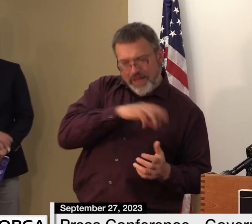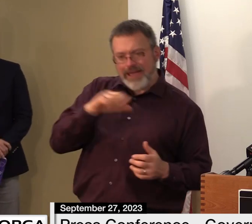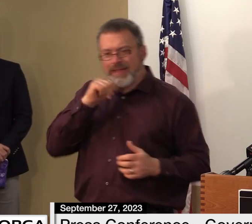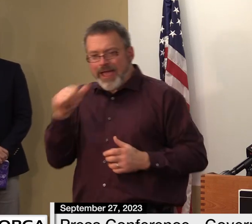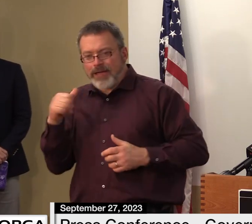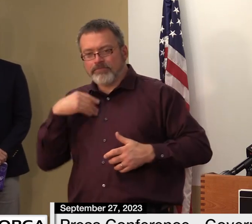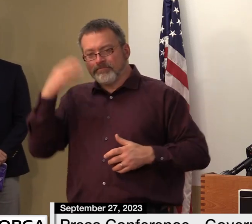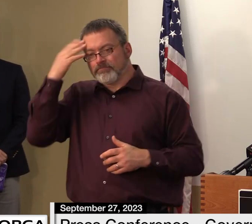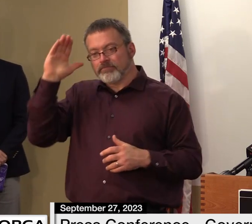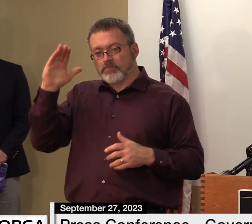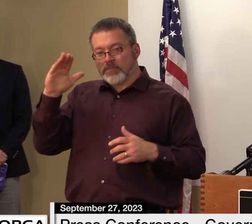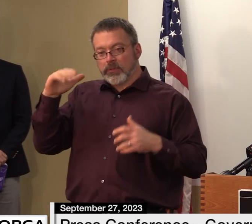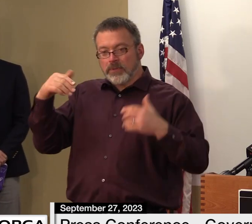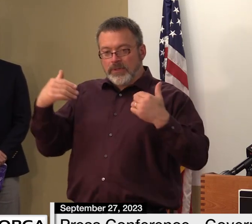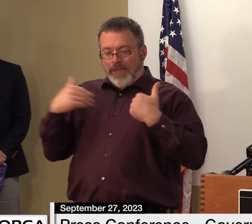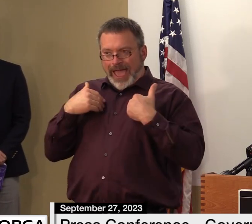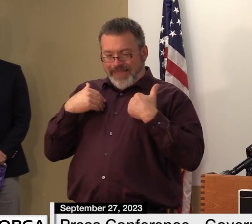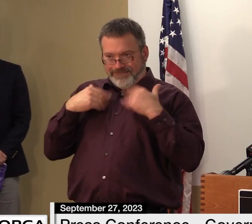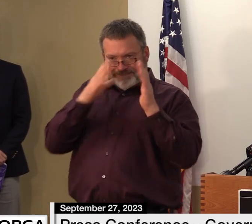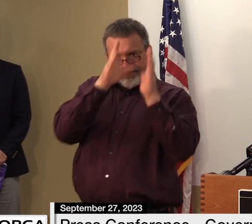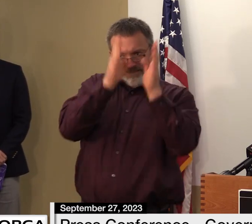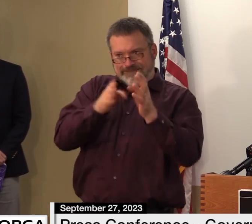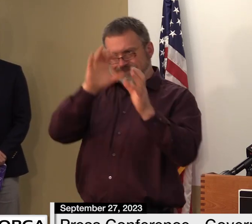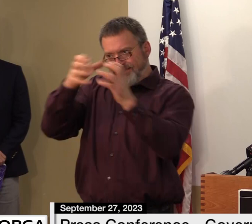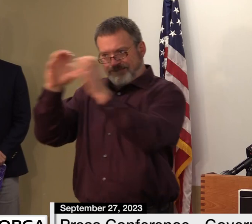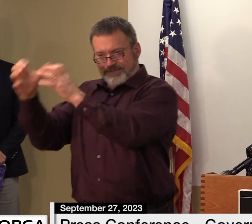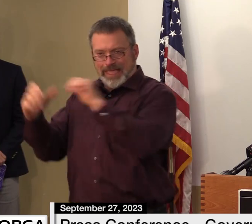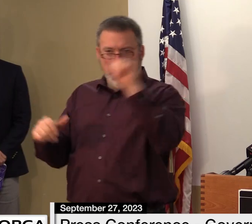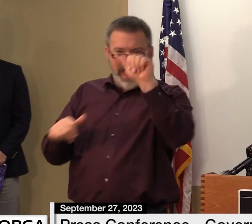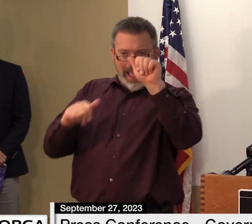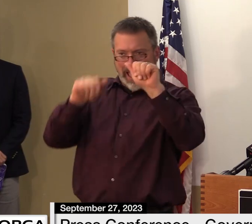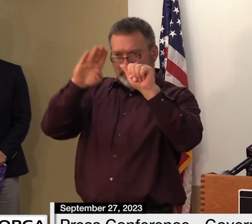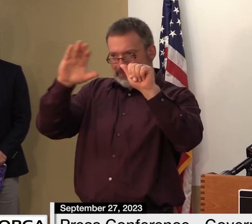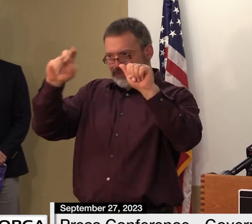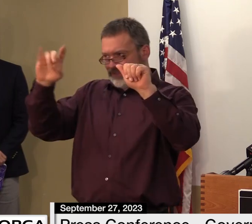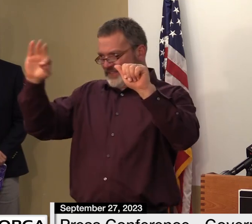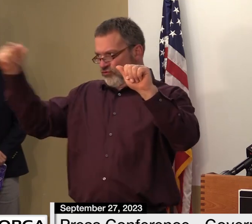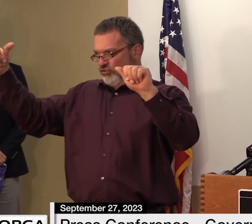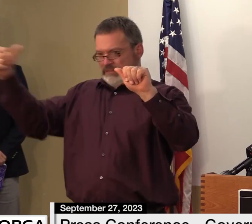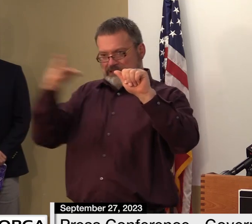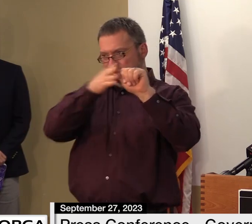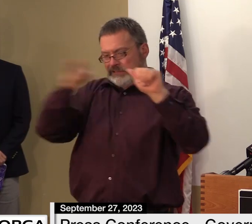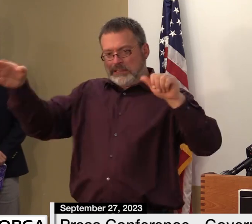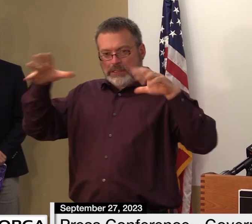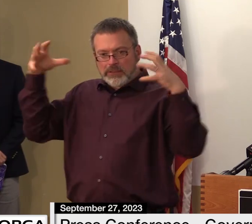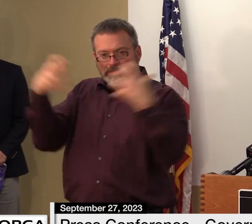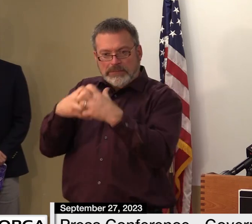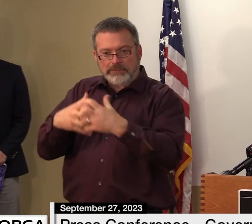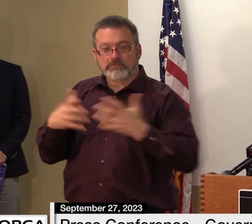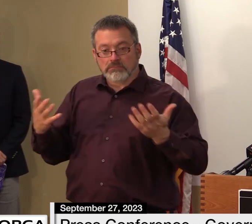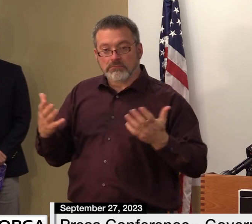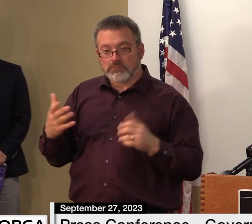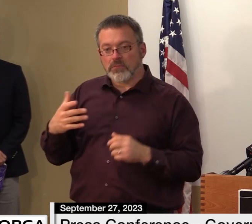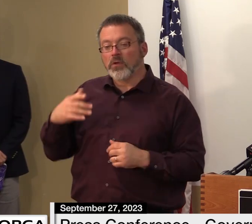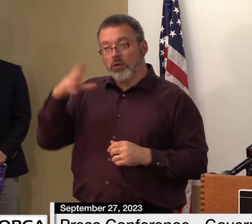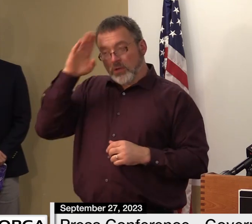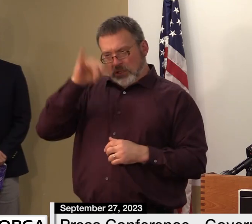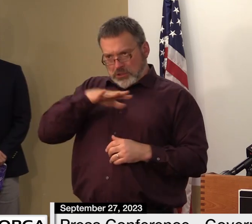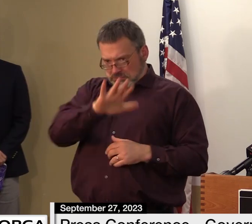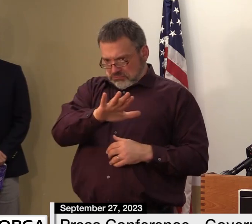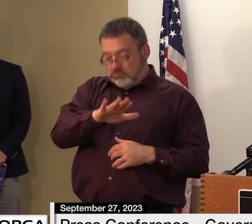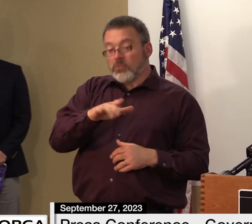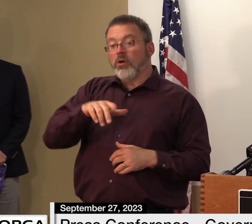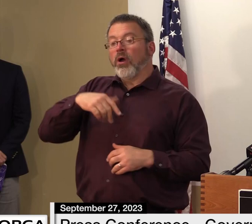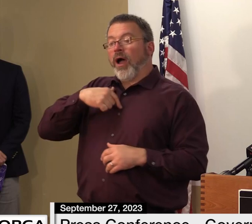G, along with the other 12 counties. So that's yet to be determined, but we're working very closely with the state on that and hope to have the answer